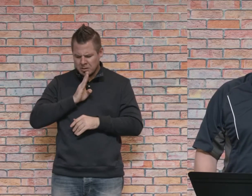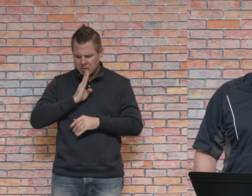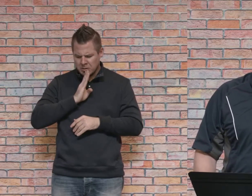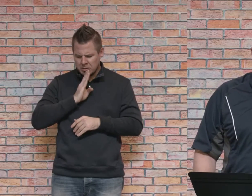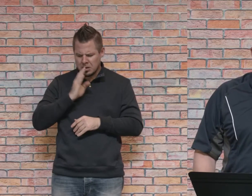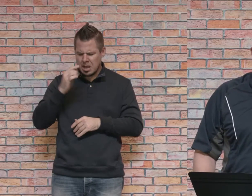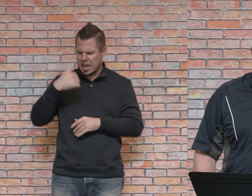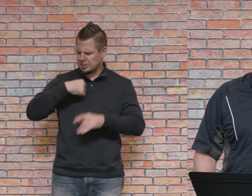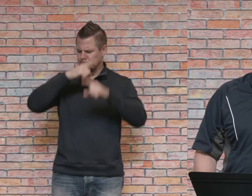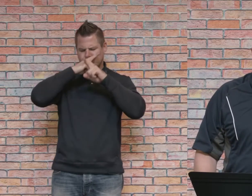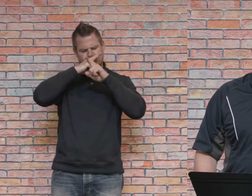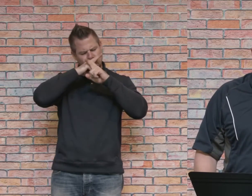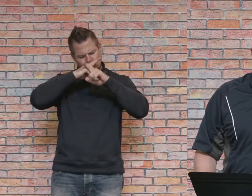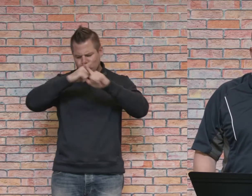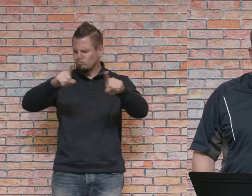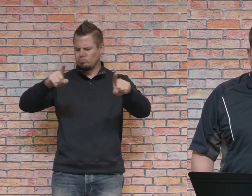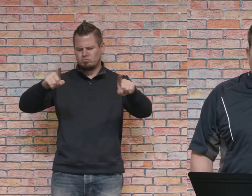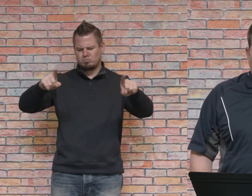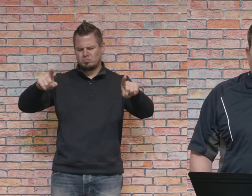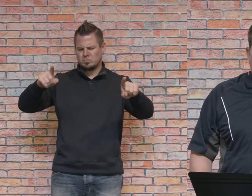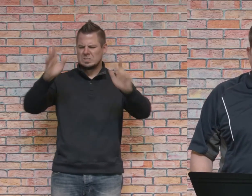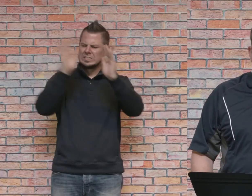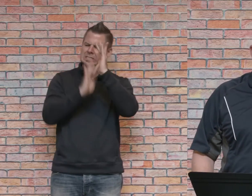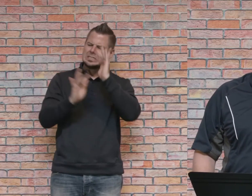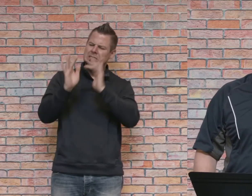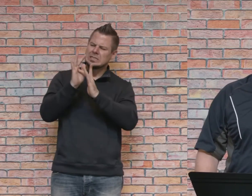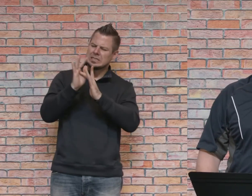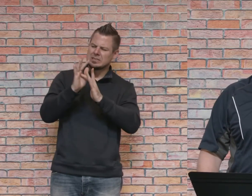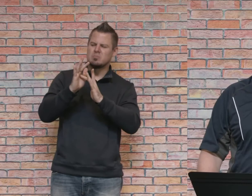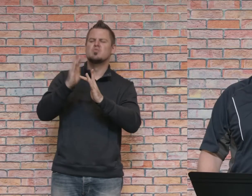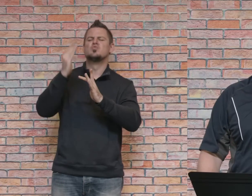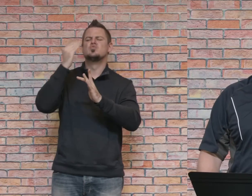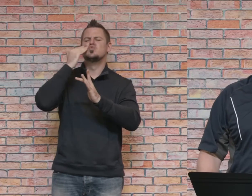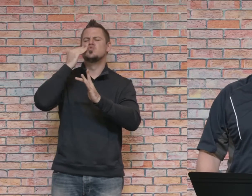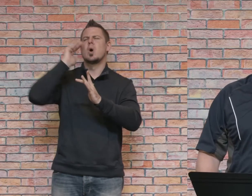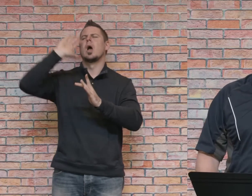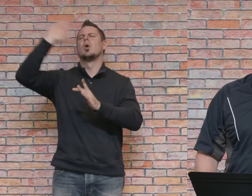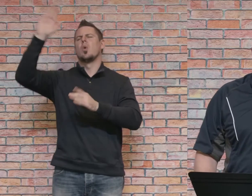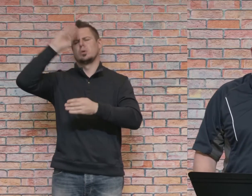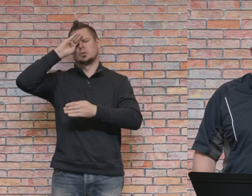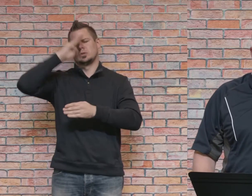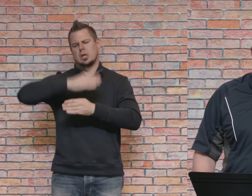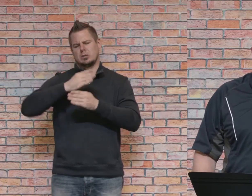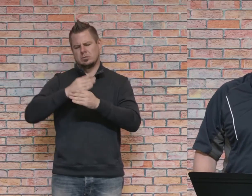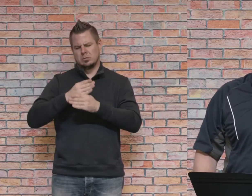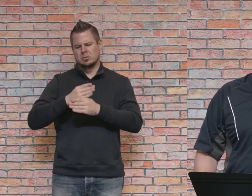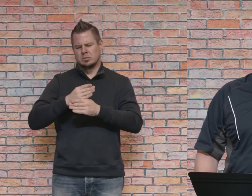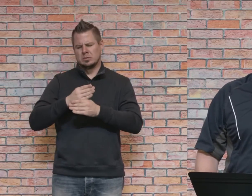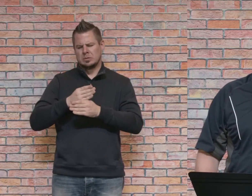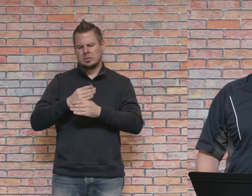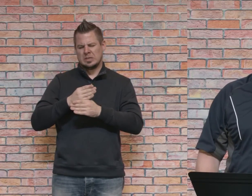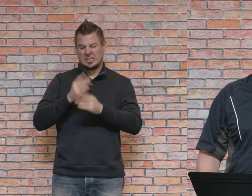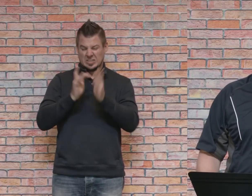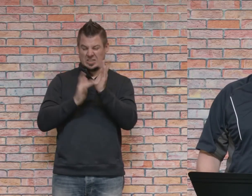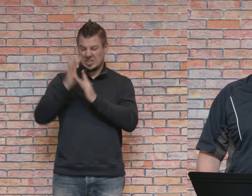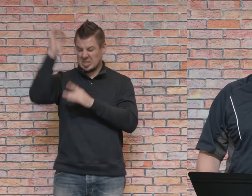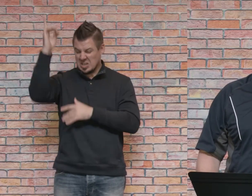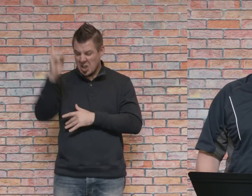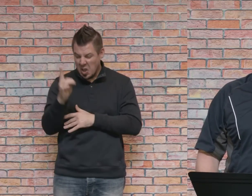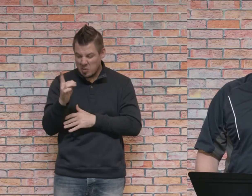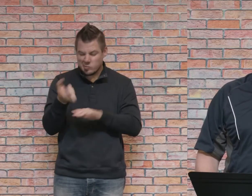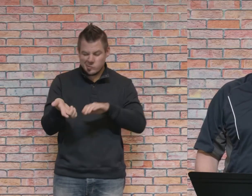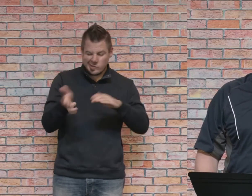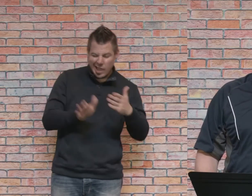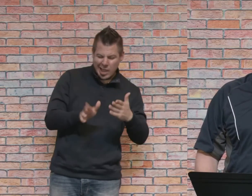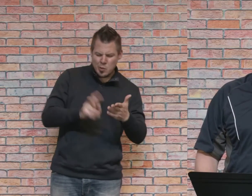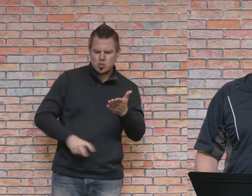I declare that Jesus is your son, that he died and rose again